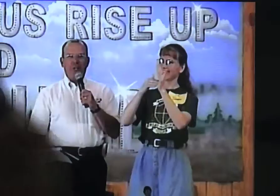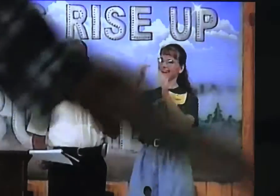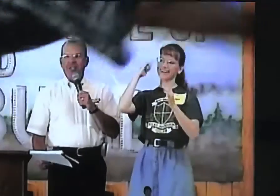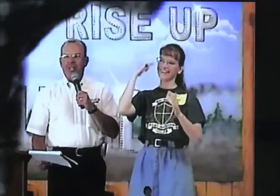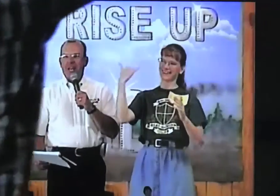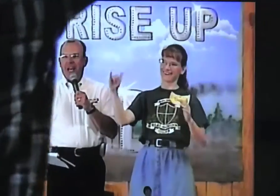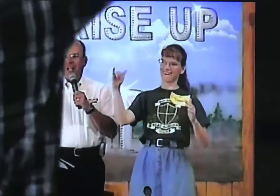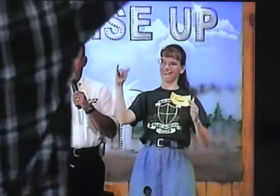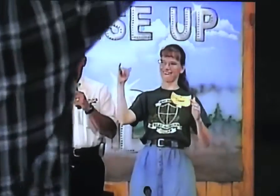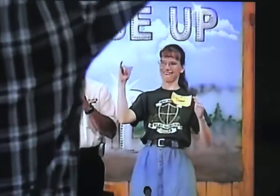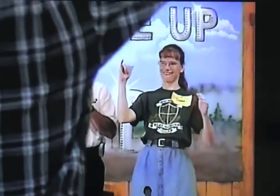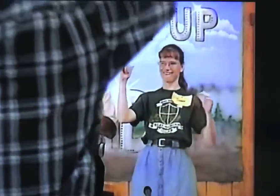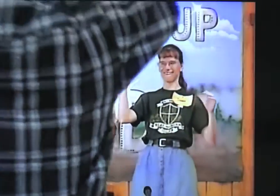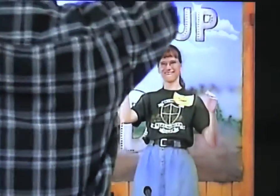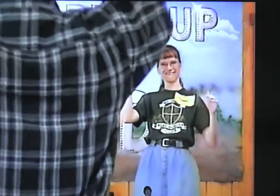250,000 is the yellow team.